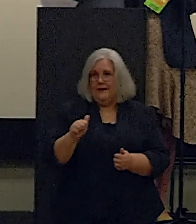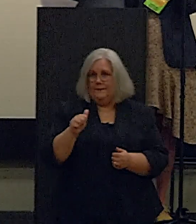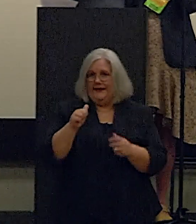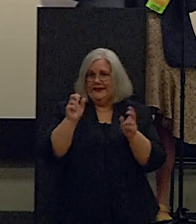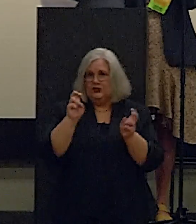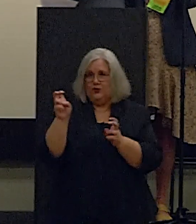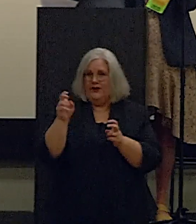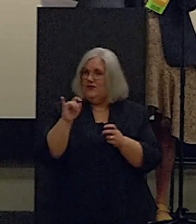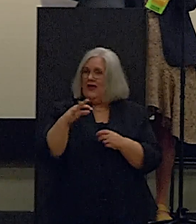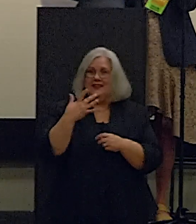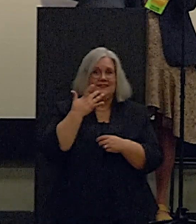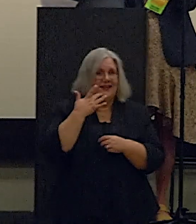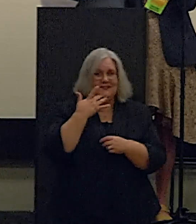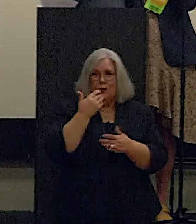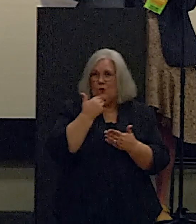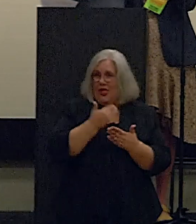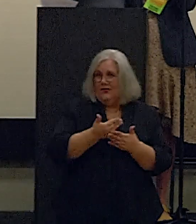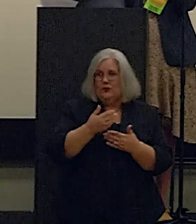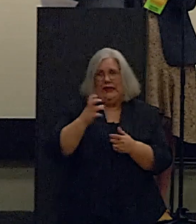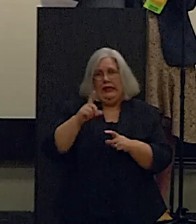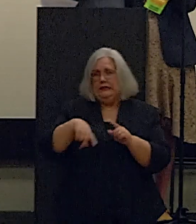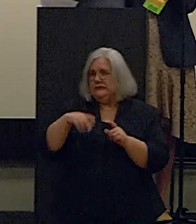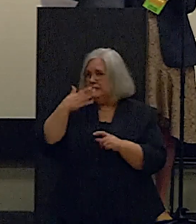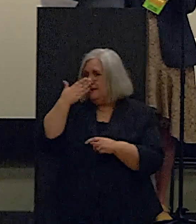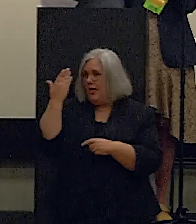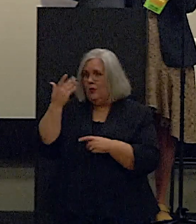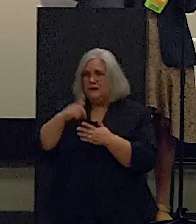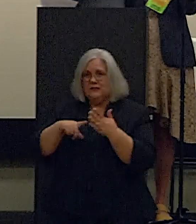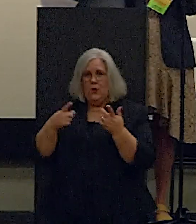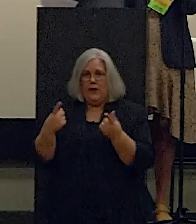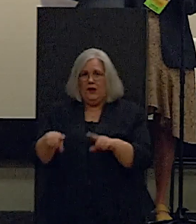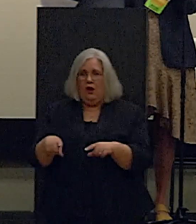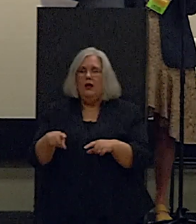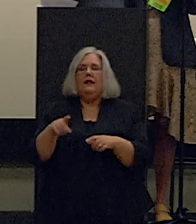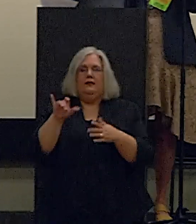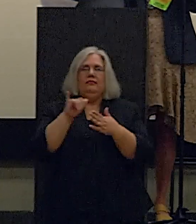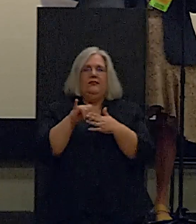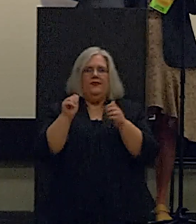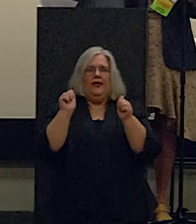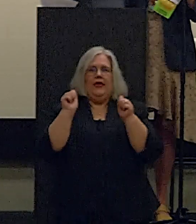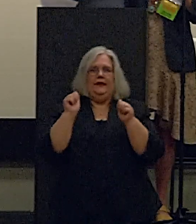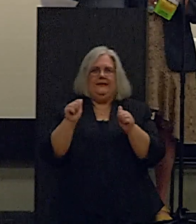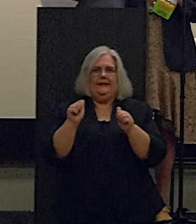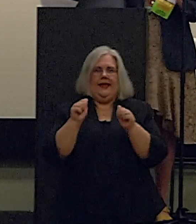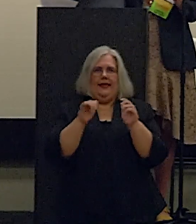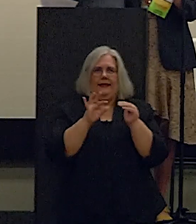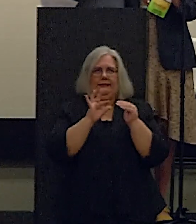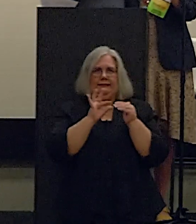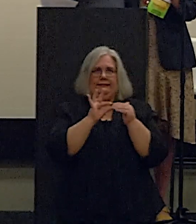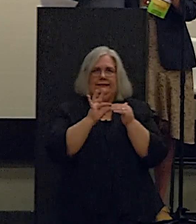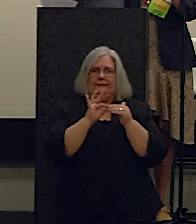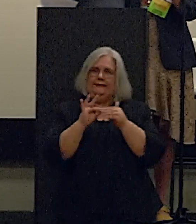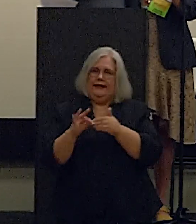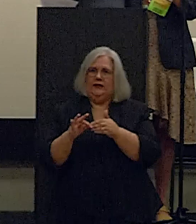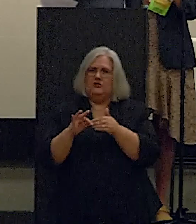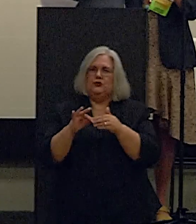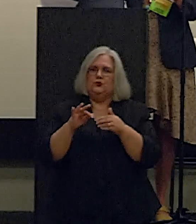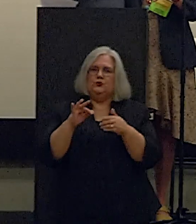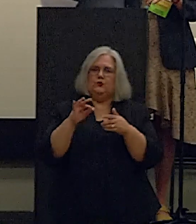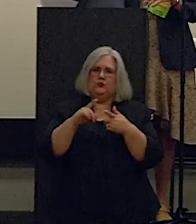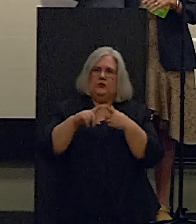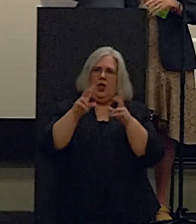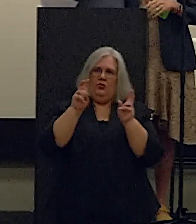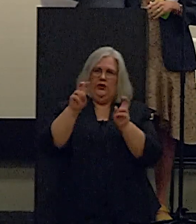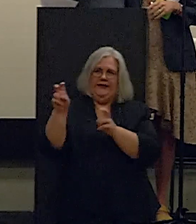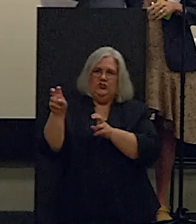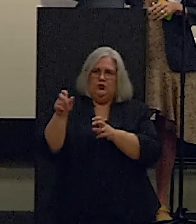very well. We can't smell what's going on. And that can lead, that could lead to issues